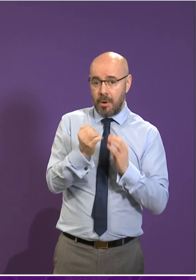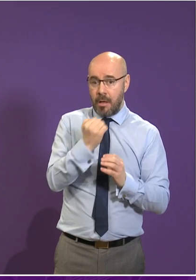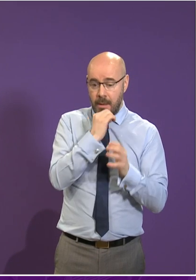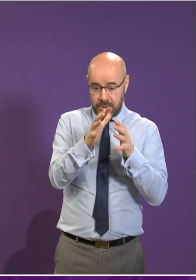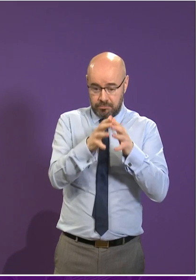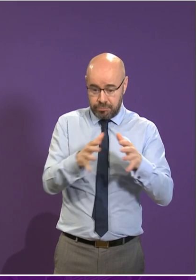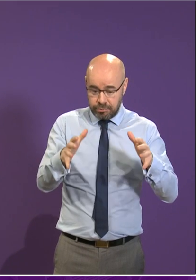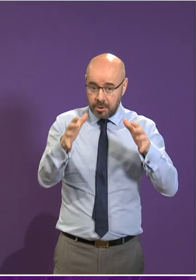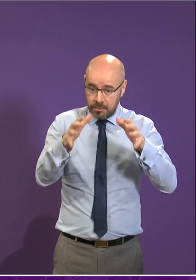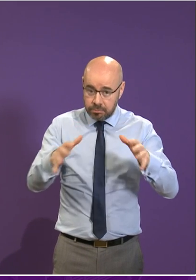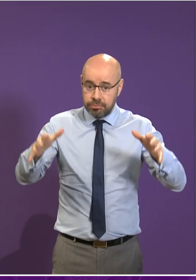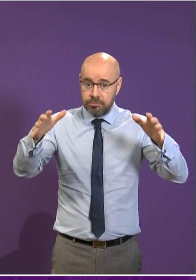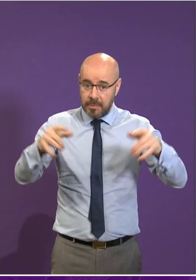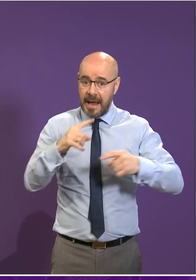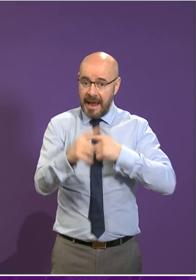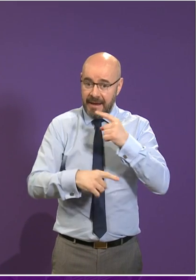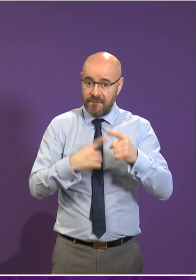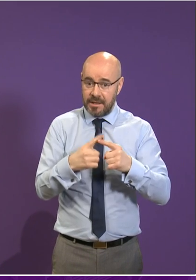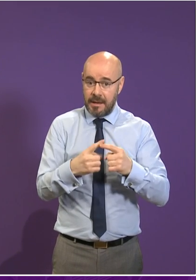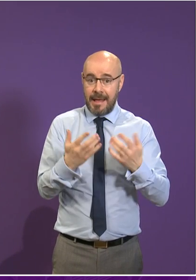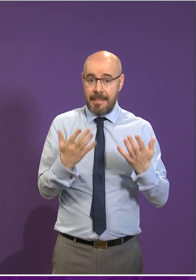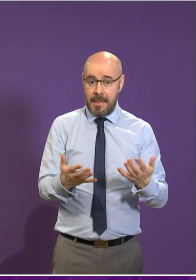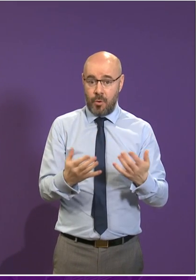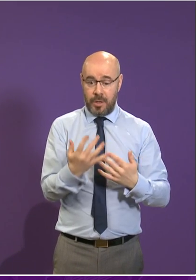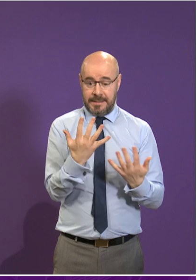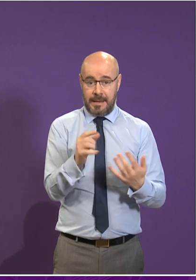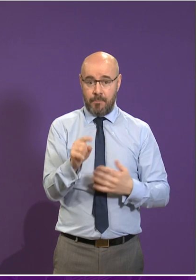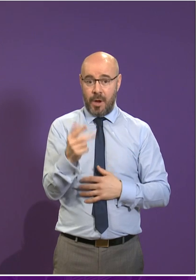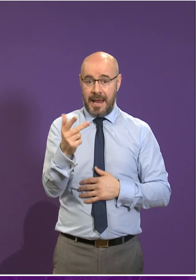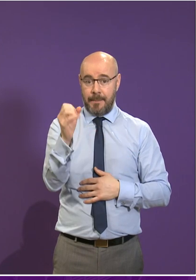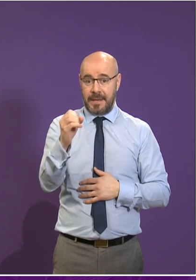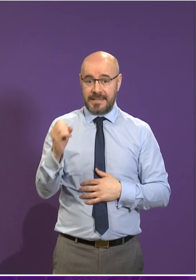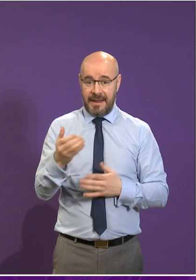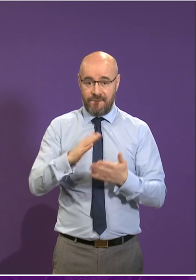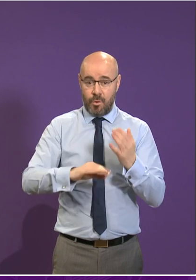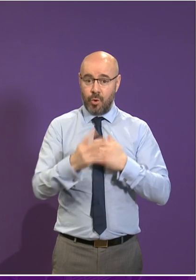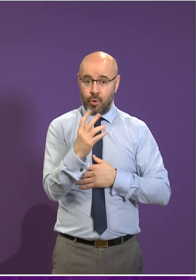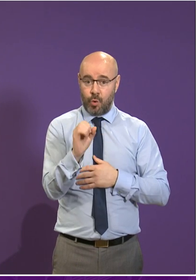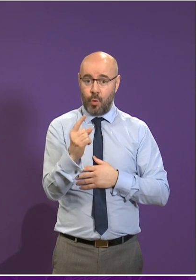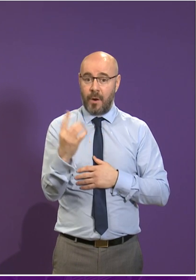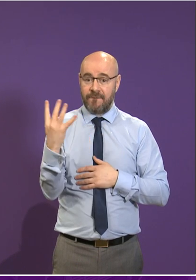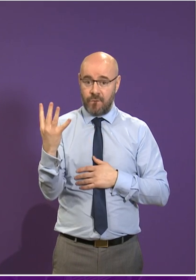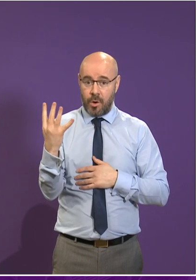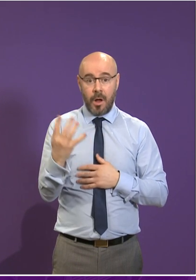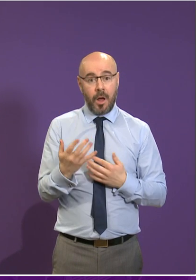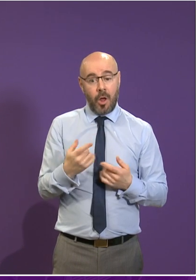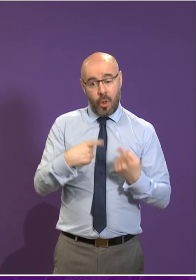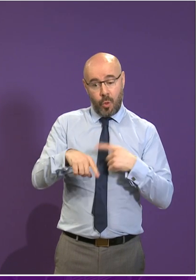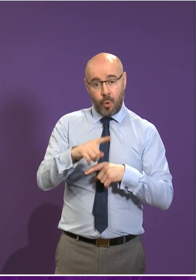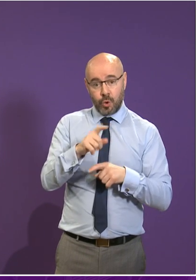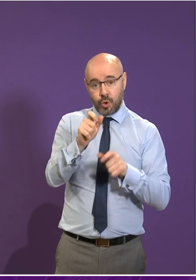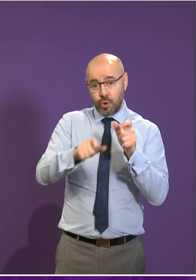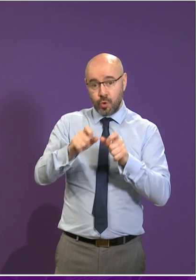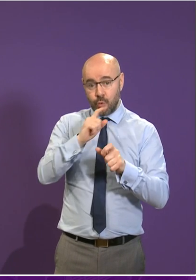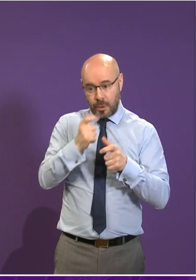as of 2014-15 stands at 10.8% of total entrants. Retention is also improving, and it is significant to